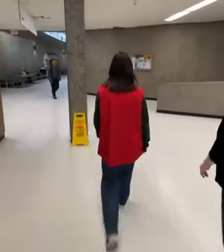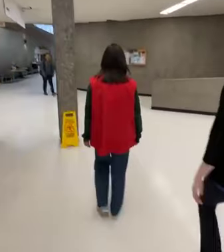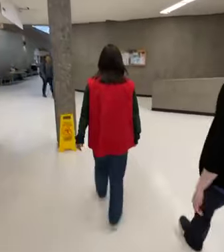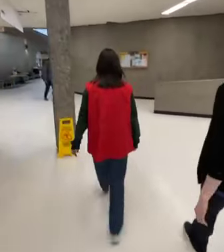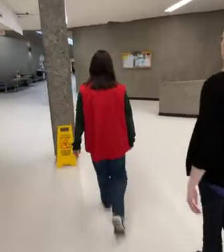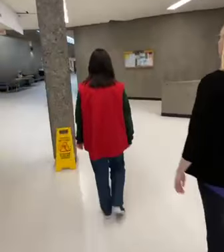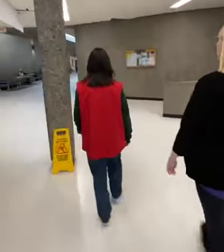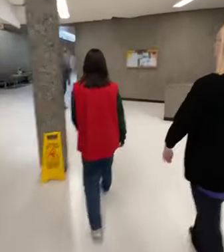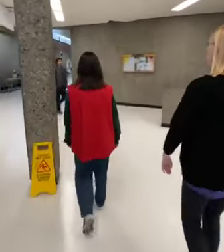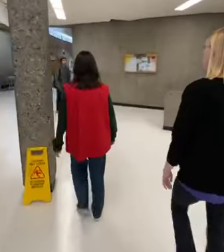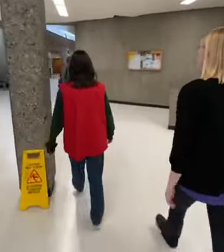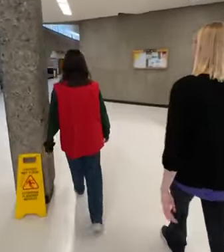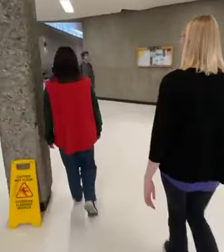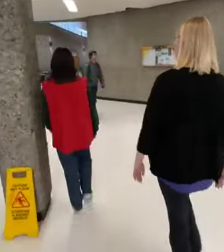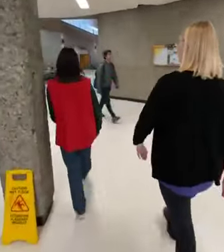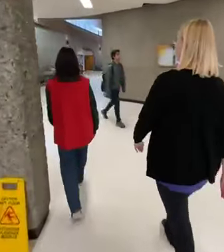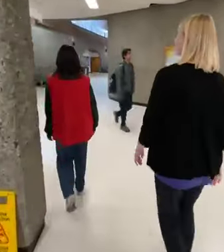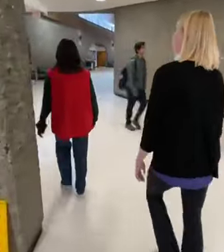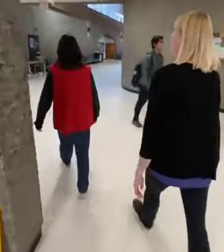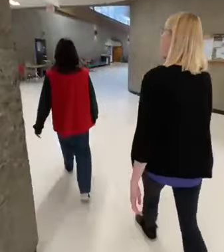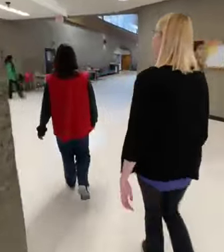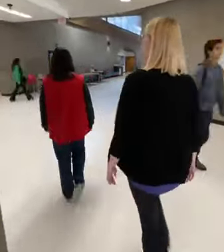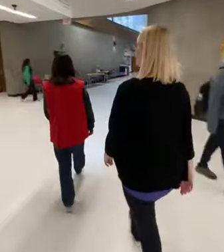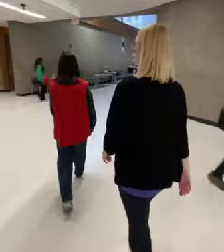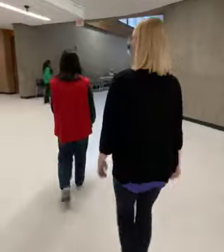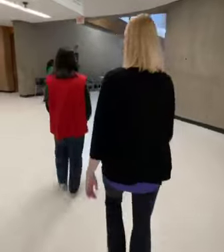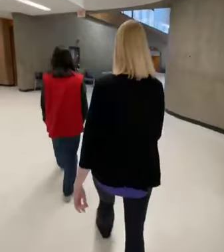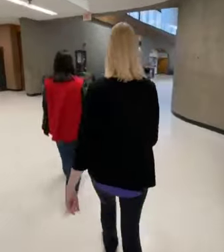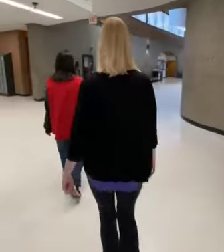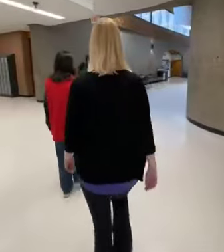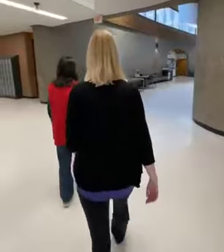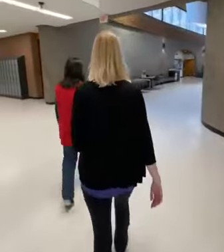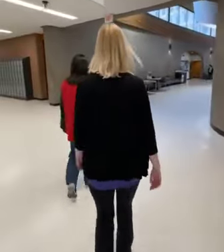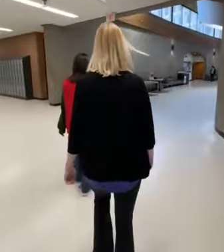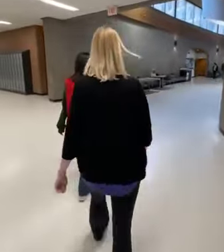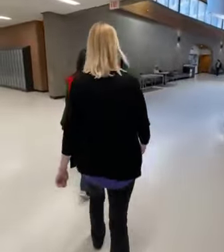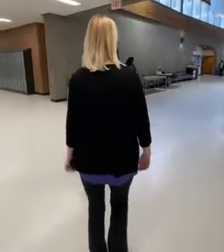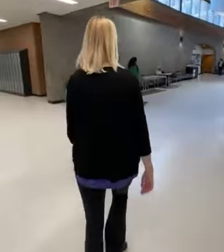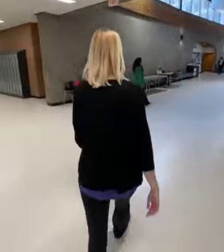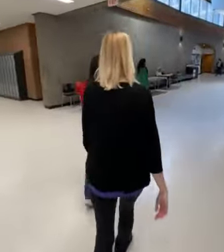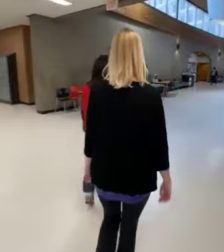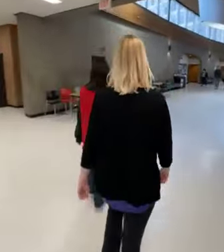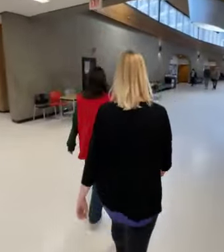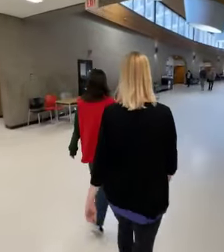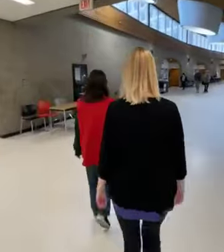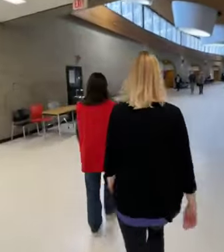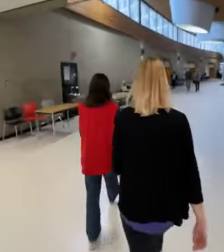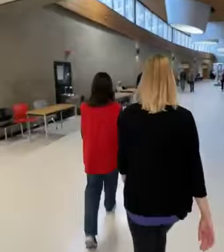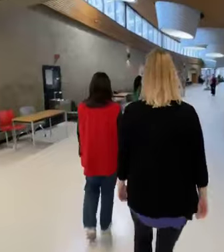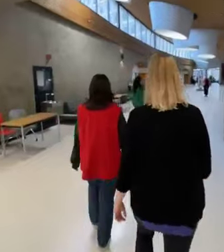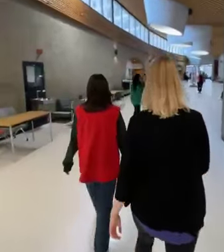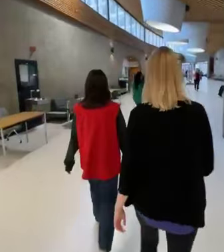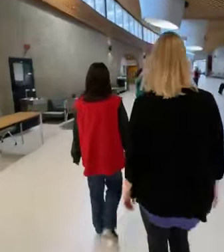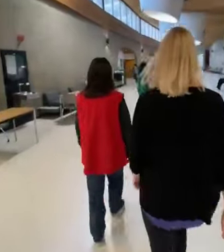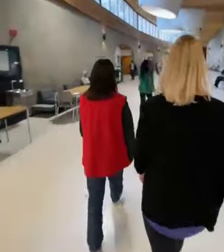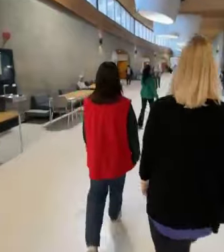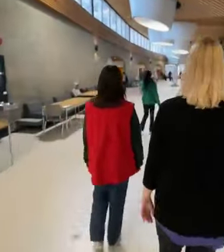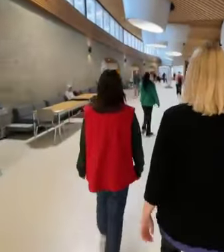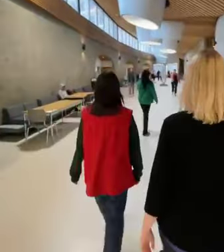I'm ordering this like, are you sure? It's a lot of money. Yeah. He was like, don't waste it. I'm